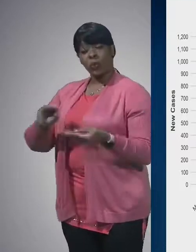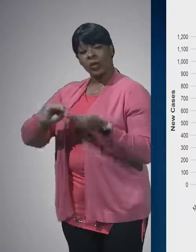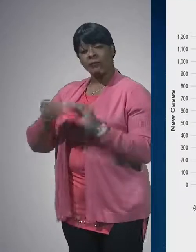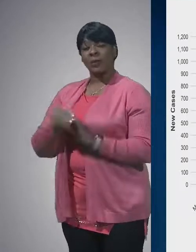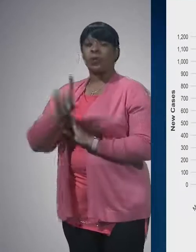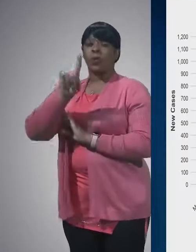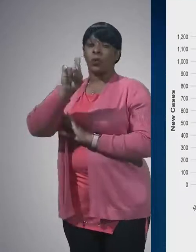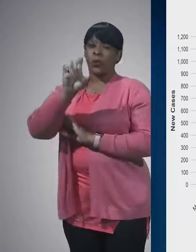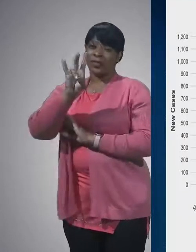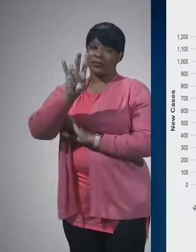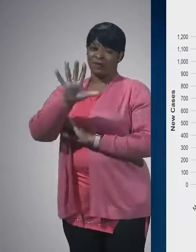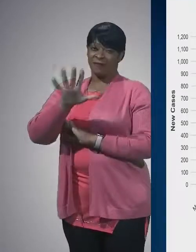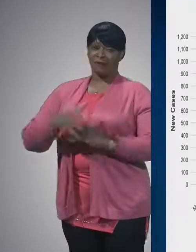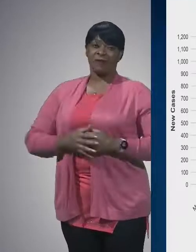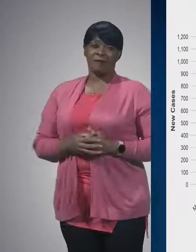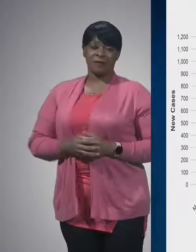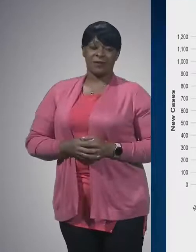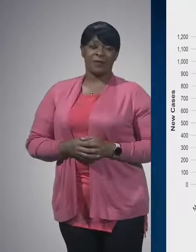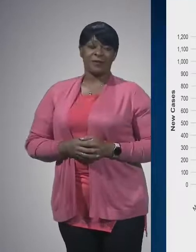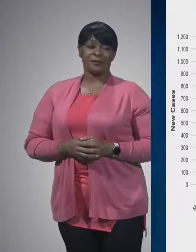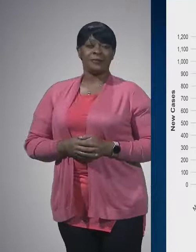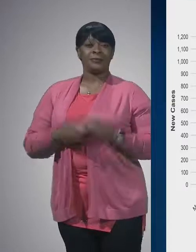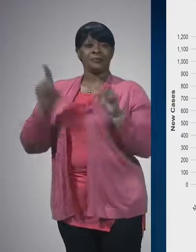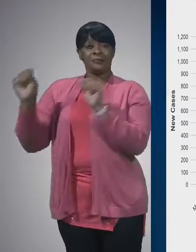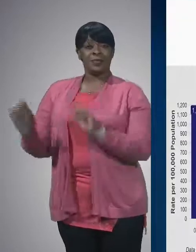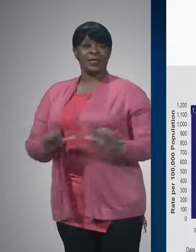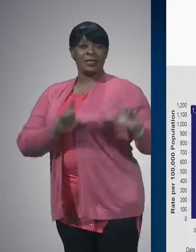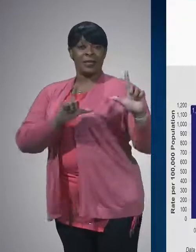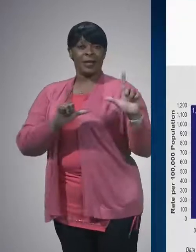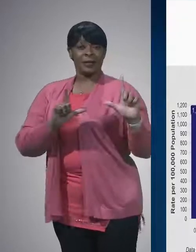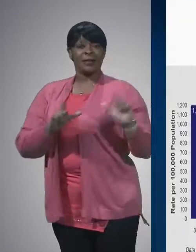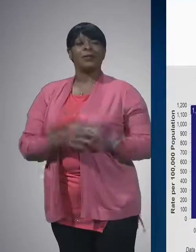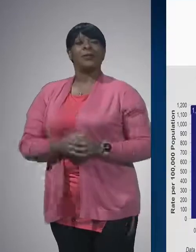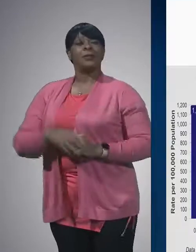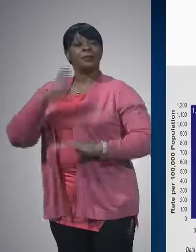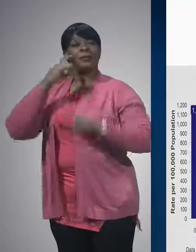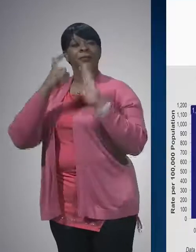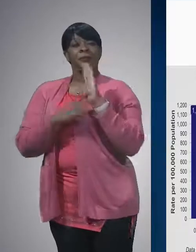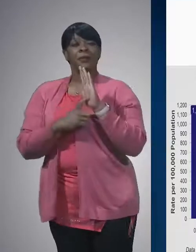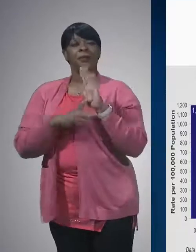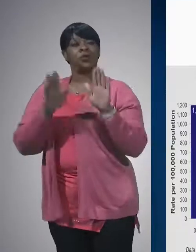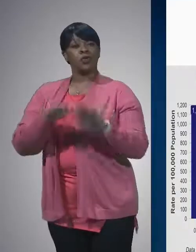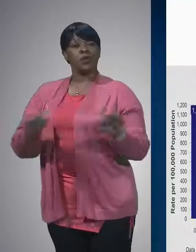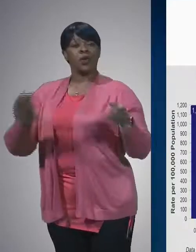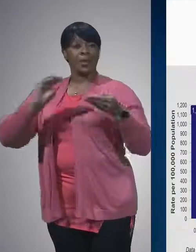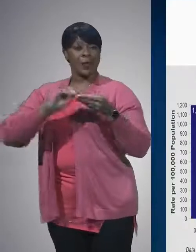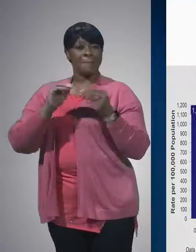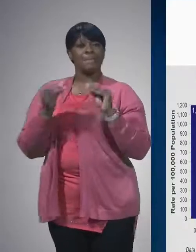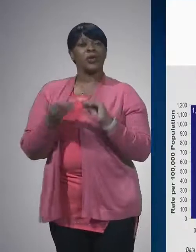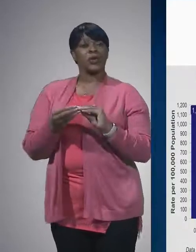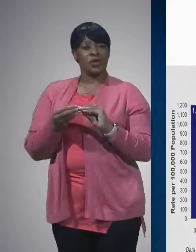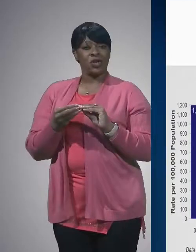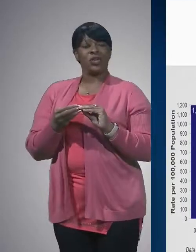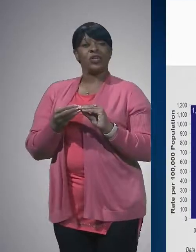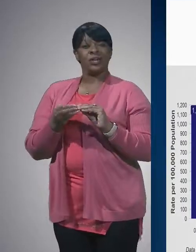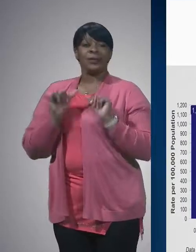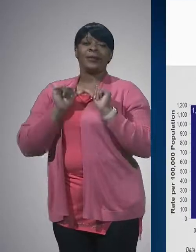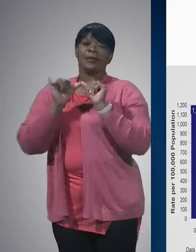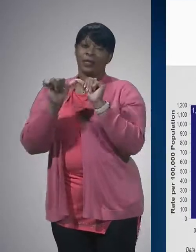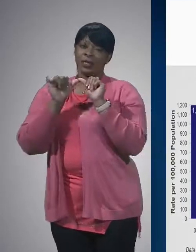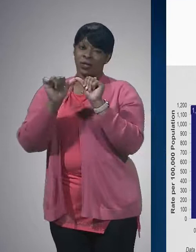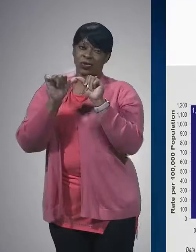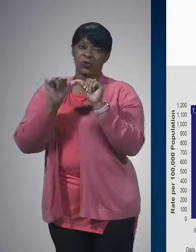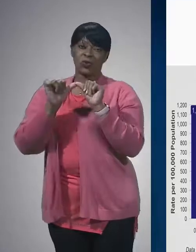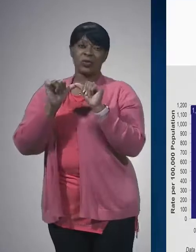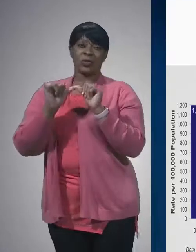at 175. On the next slide, you will note that pediatric cases continue